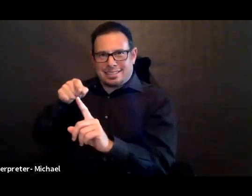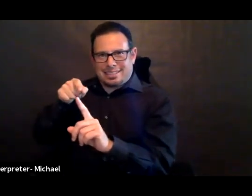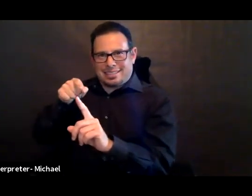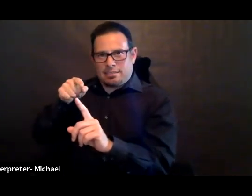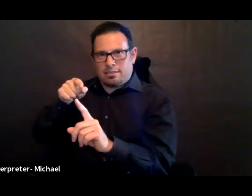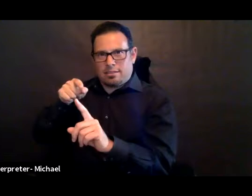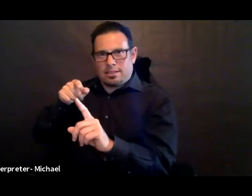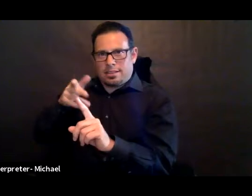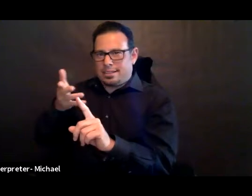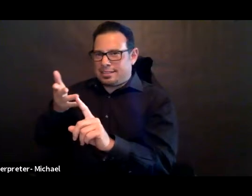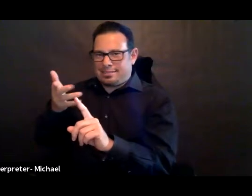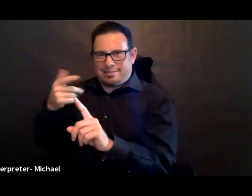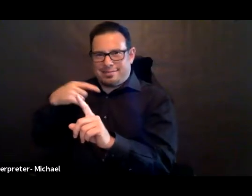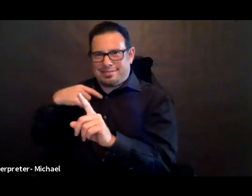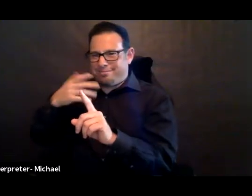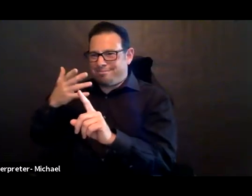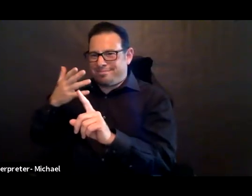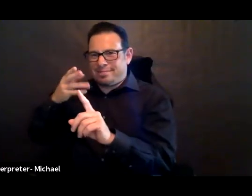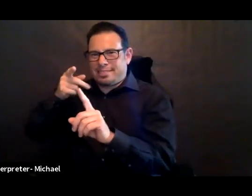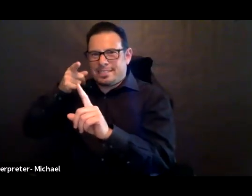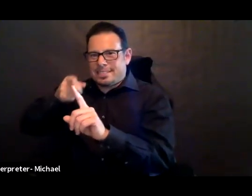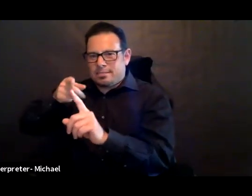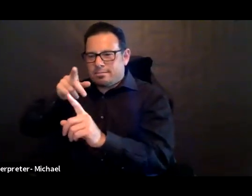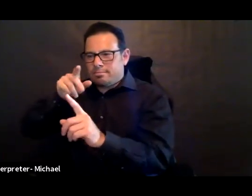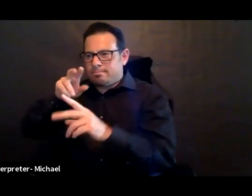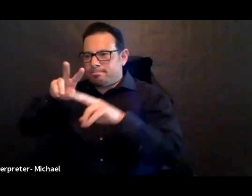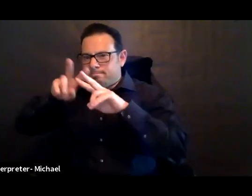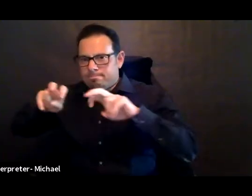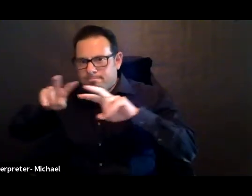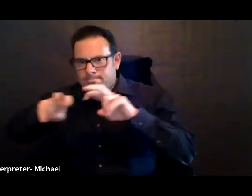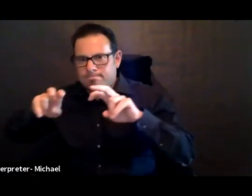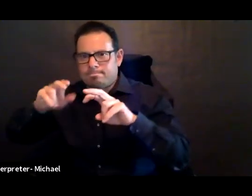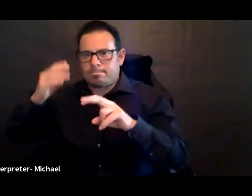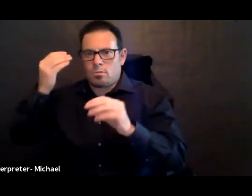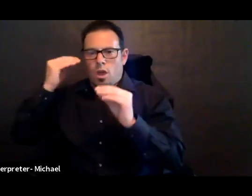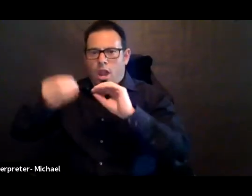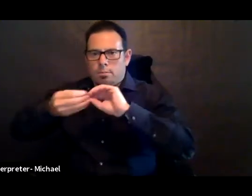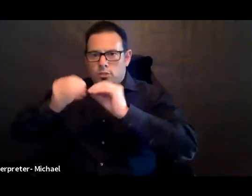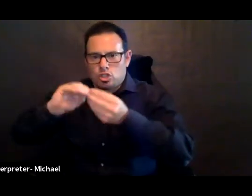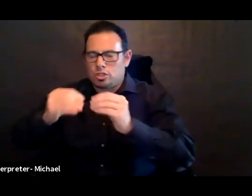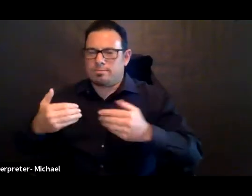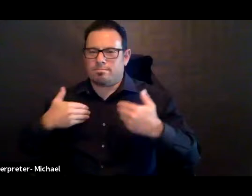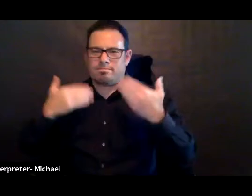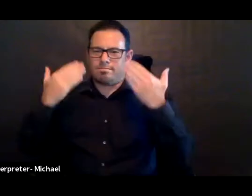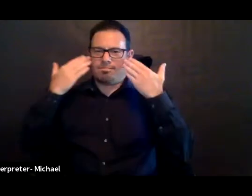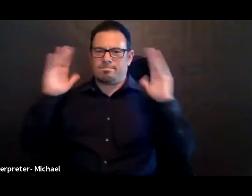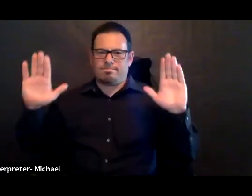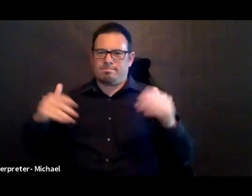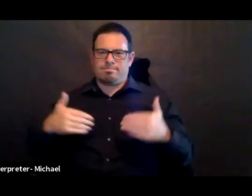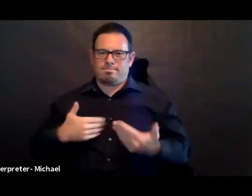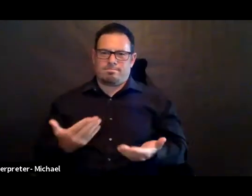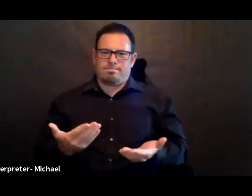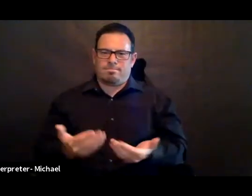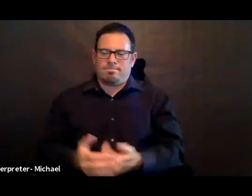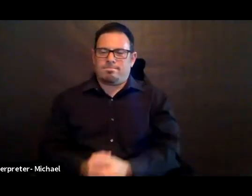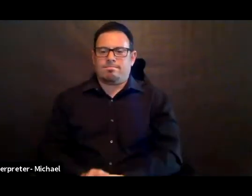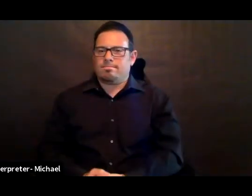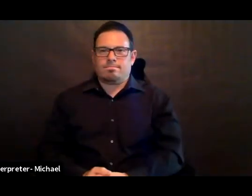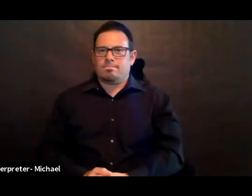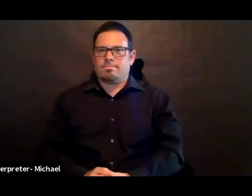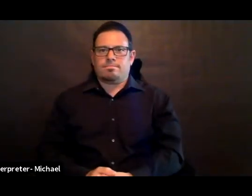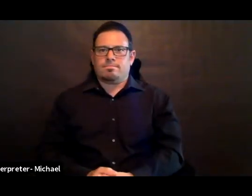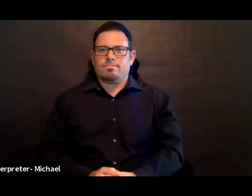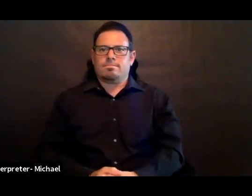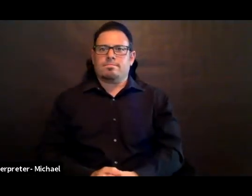in other words, when Alpha or B117 was the dominant variant that was